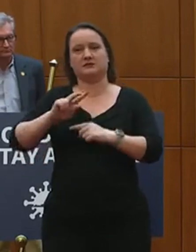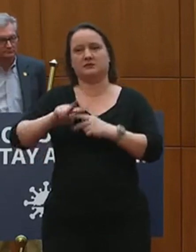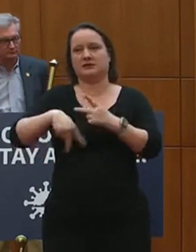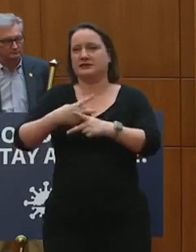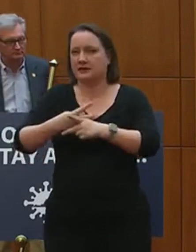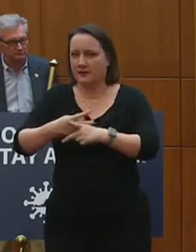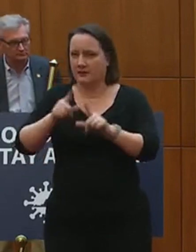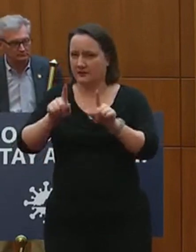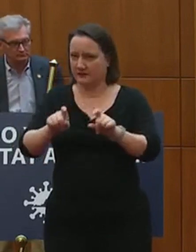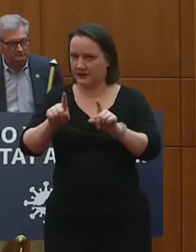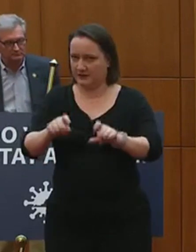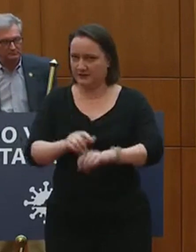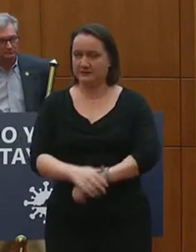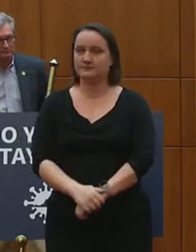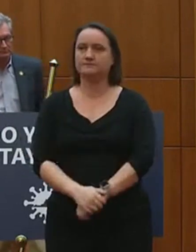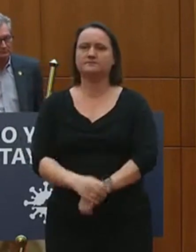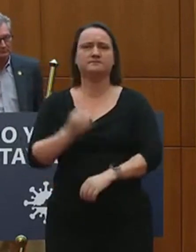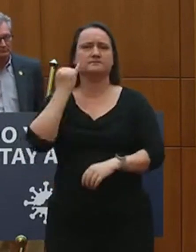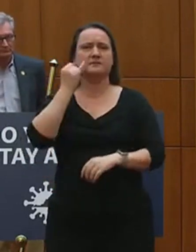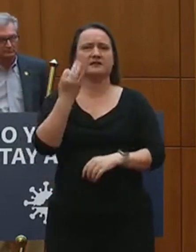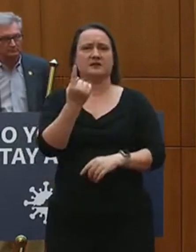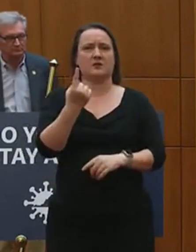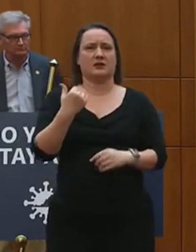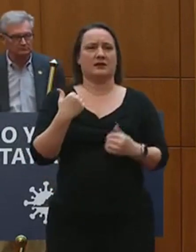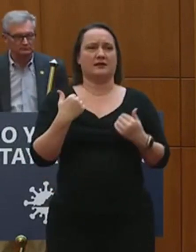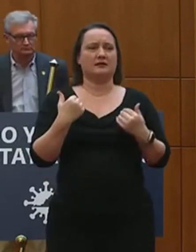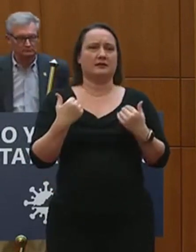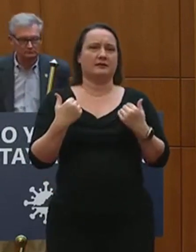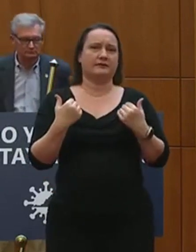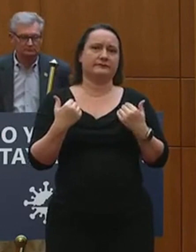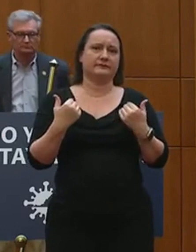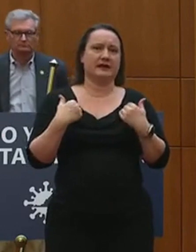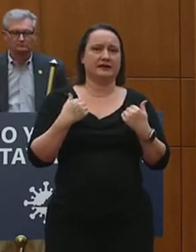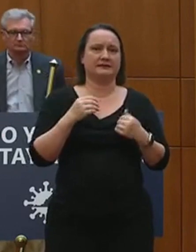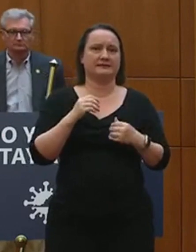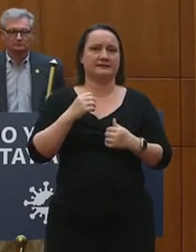you can imagine, if there's someone with a clinical syndrome like